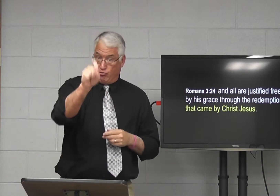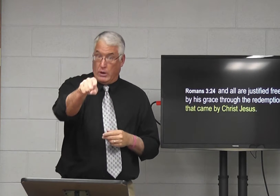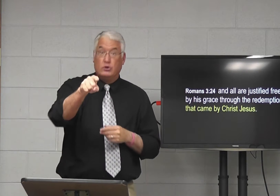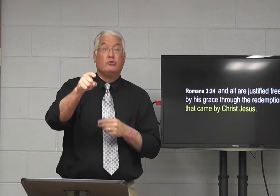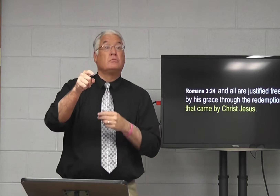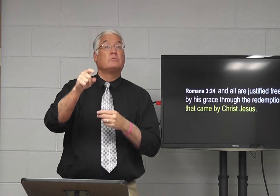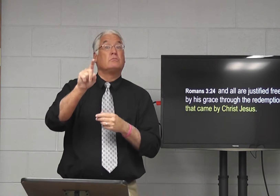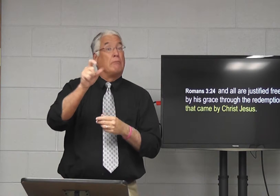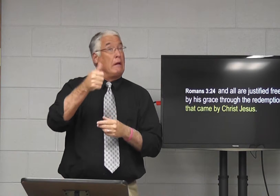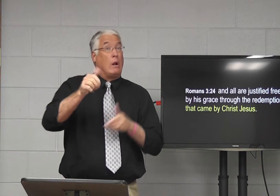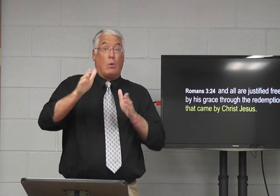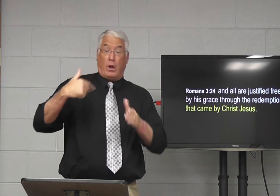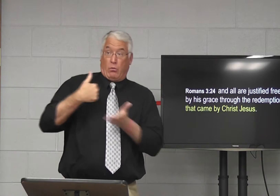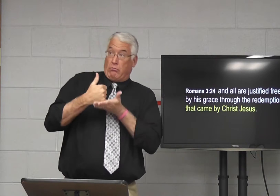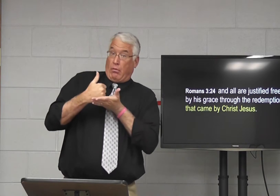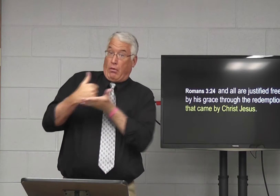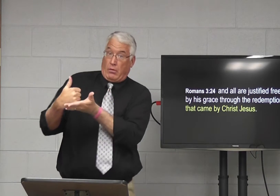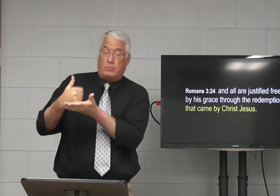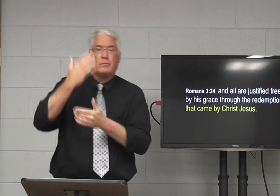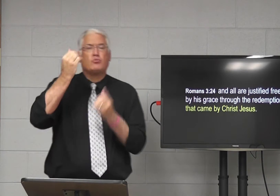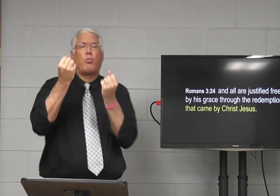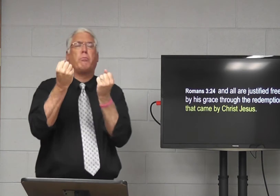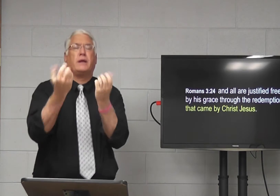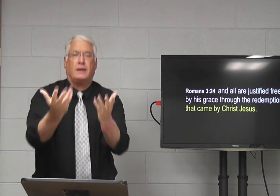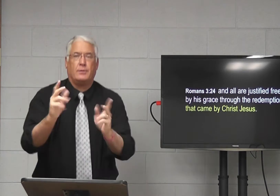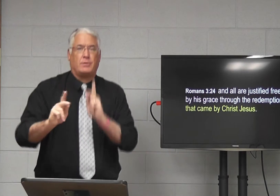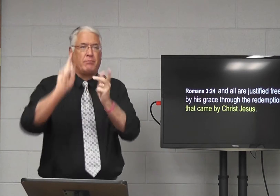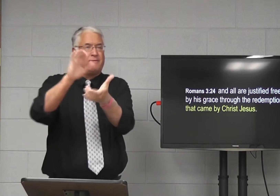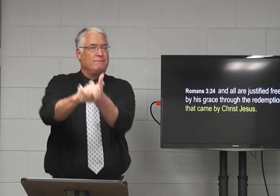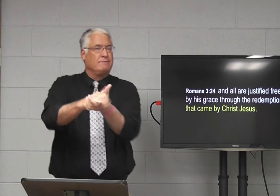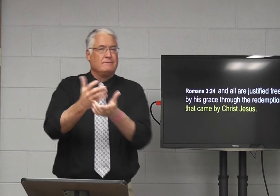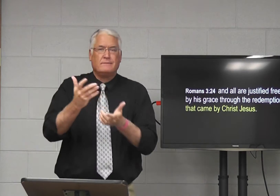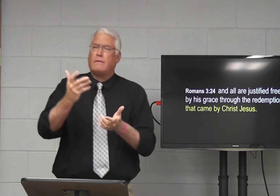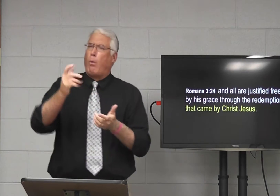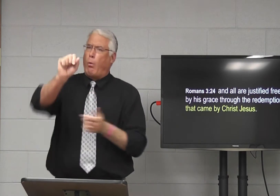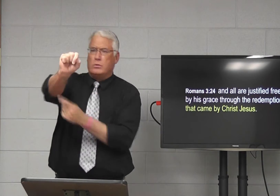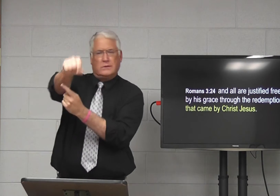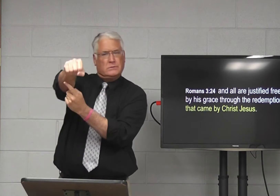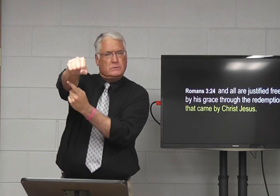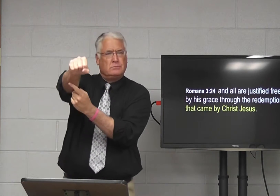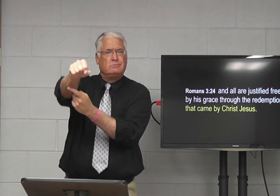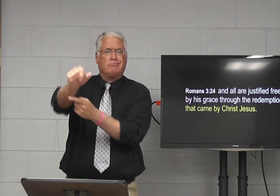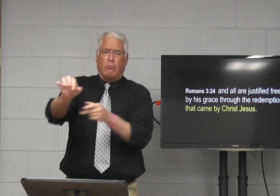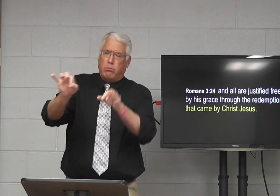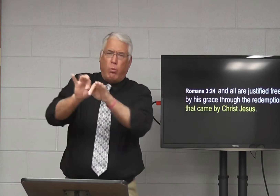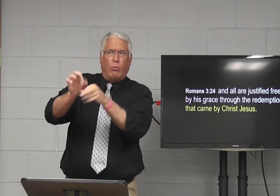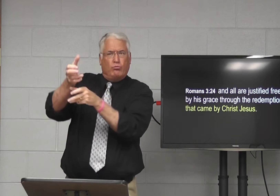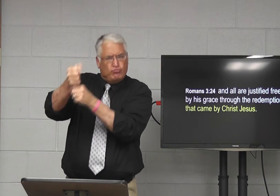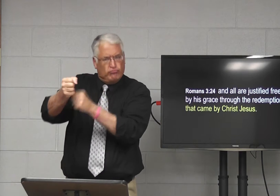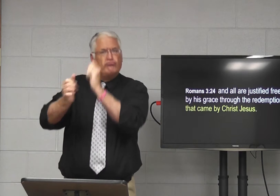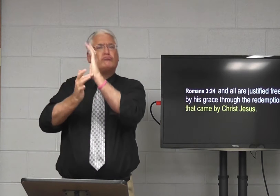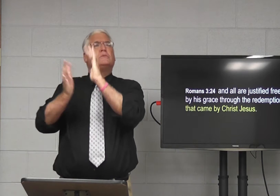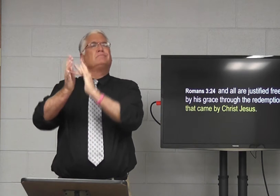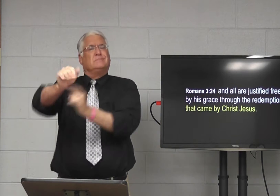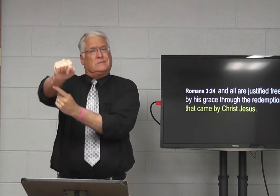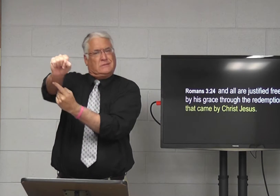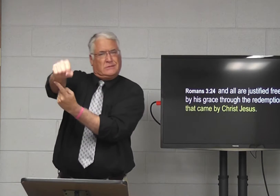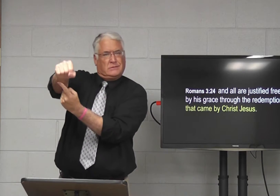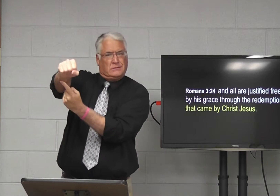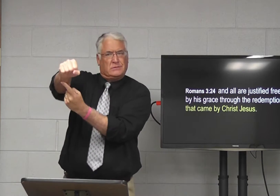You know, I'm going to ask you a question. Any way that we helped him? Because so many people believe, oh yes, it's important that we